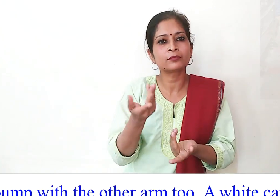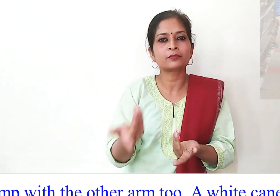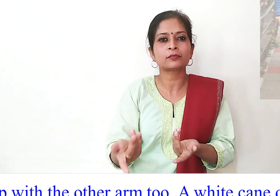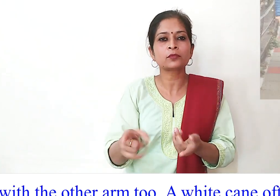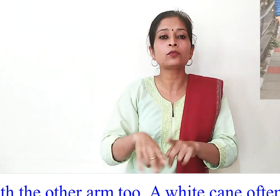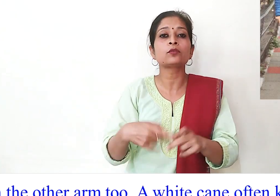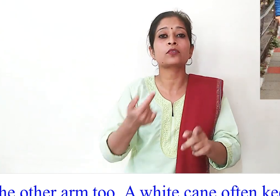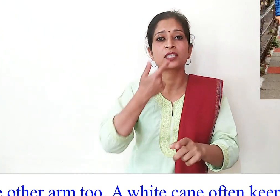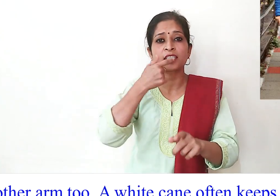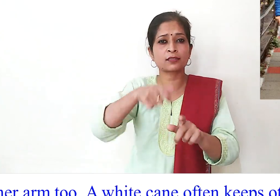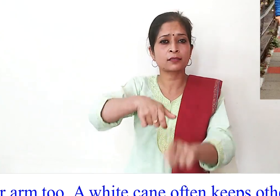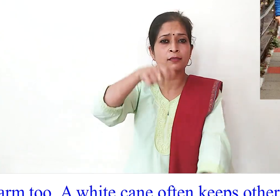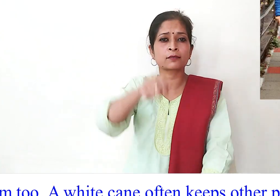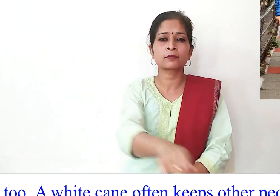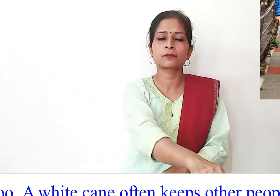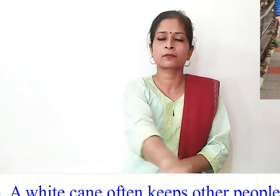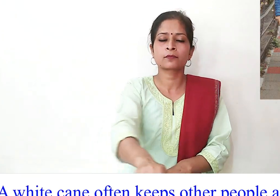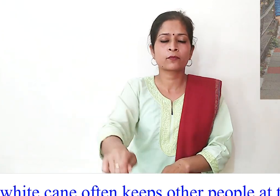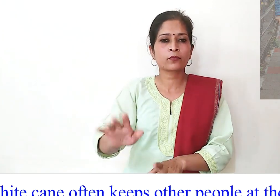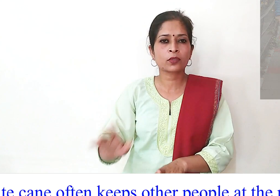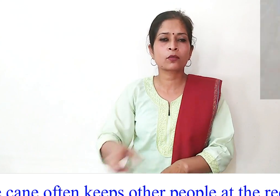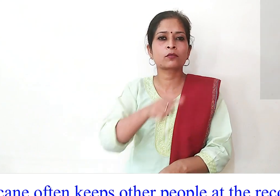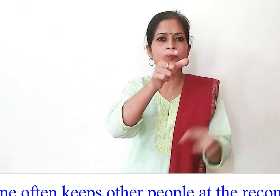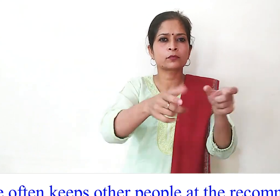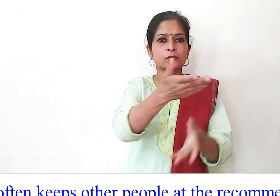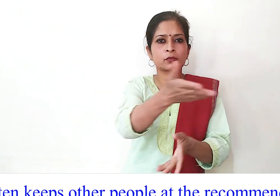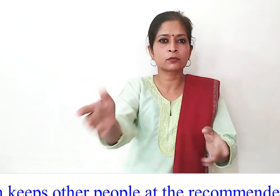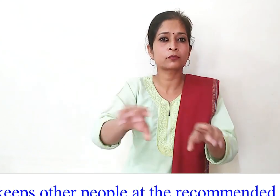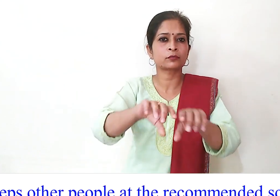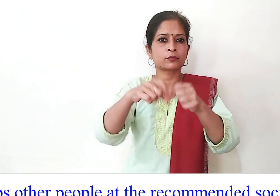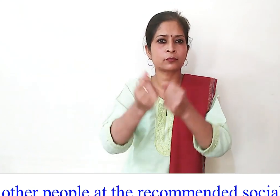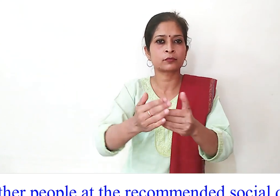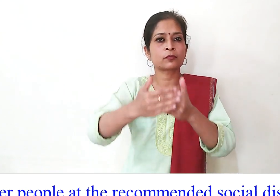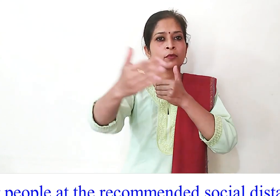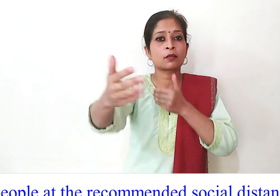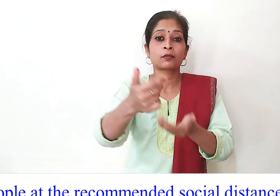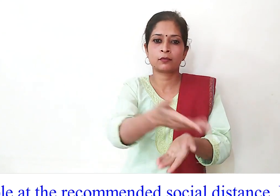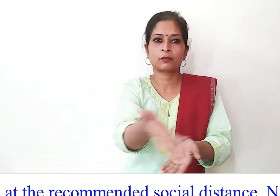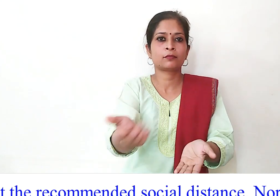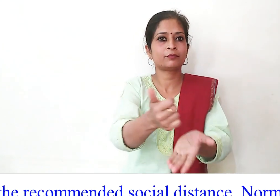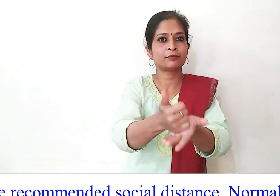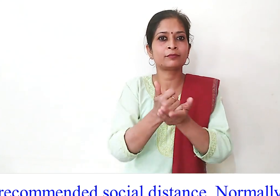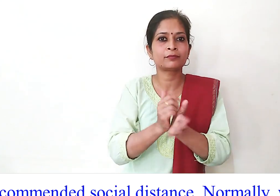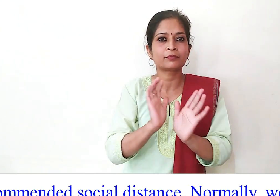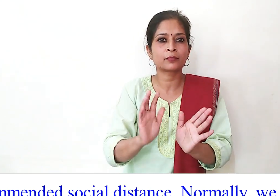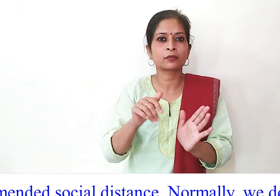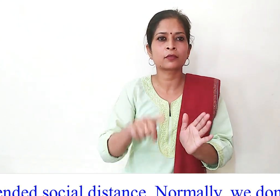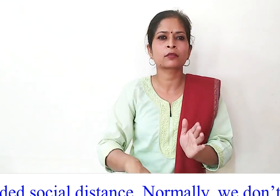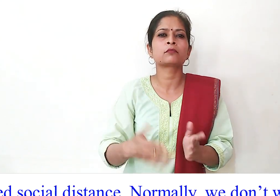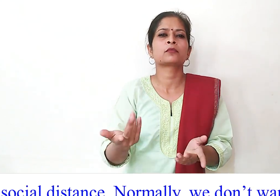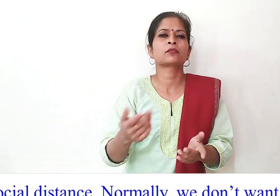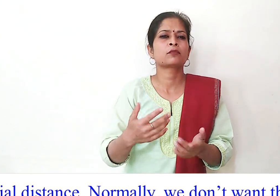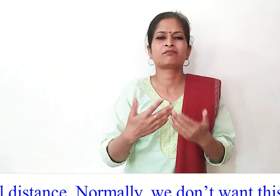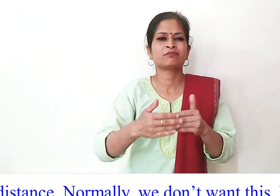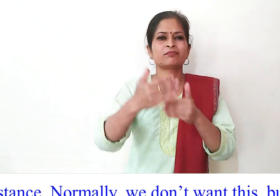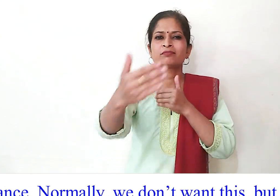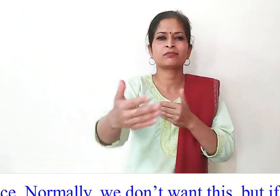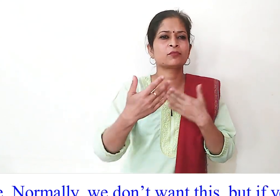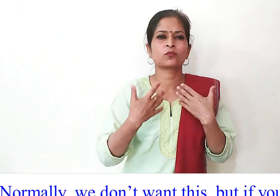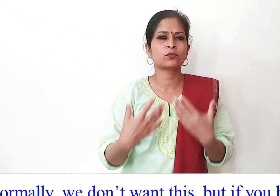white cane often keeps other people at the recommended social distance. Normally, we don't want this, but if